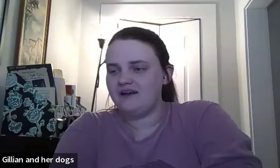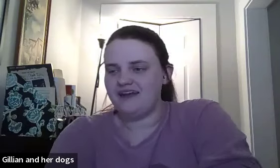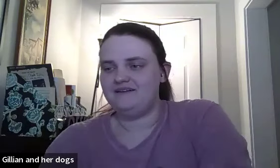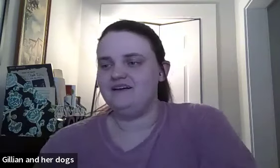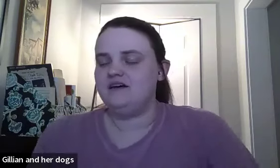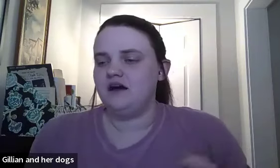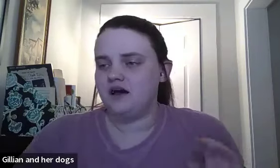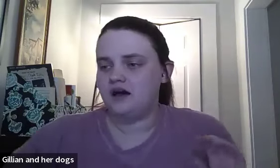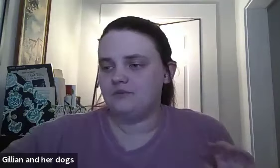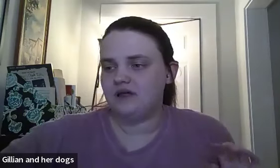Okay.